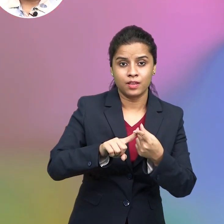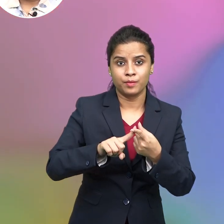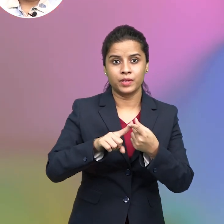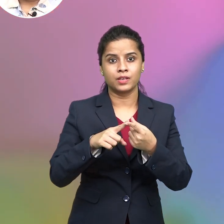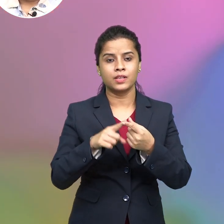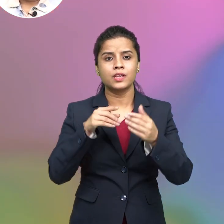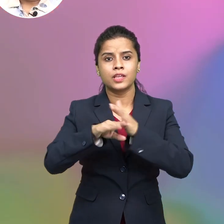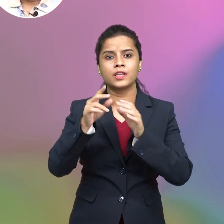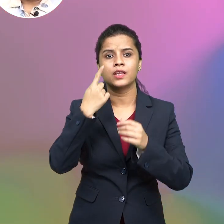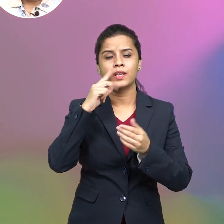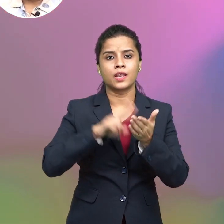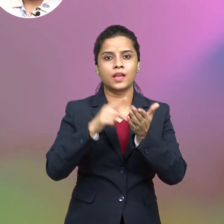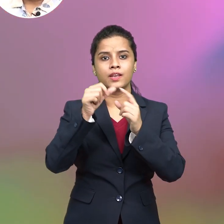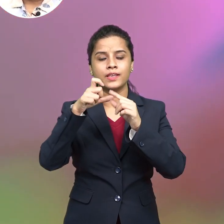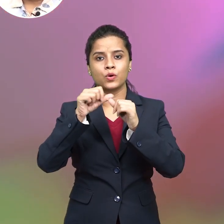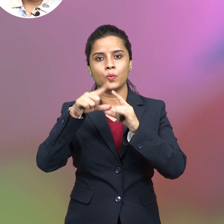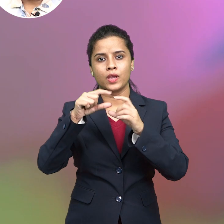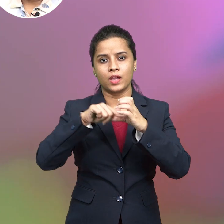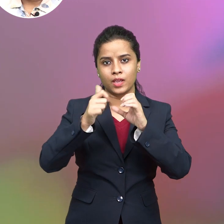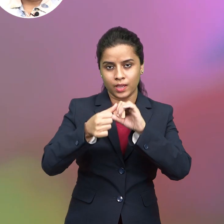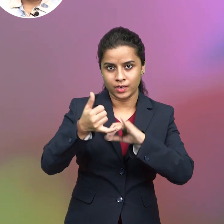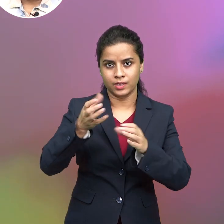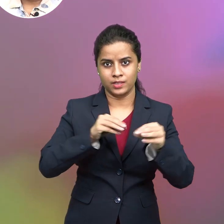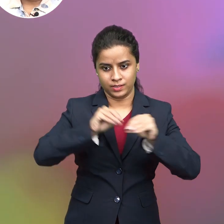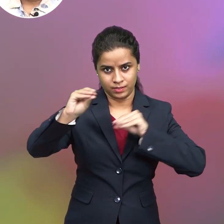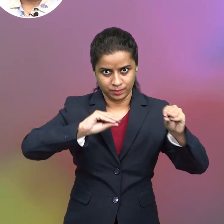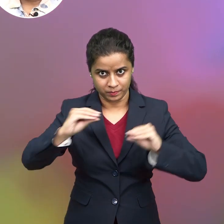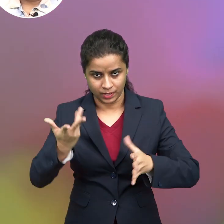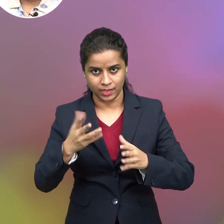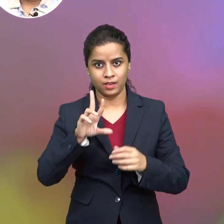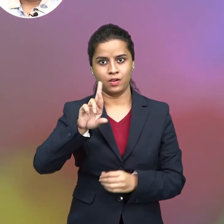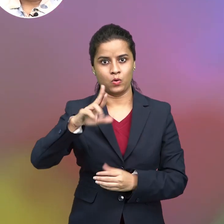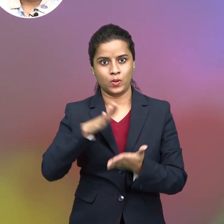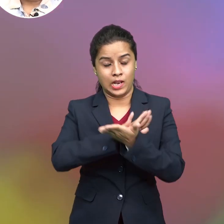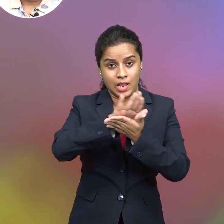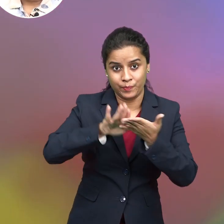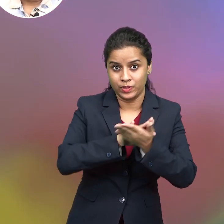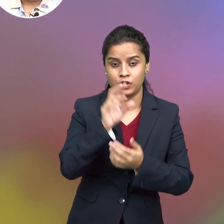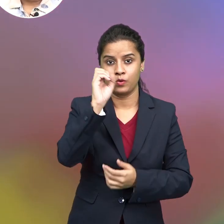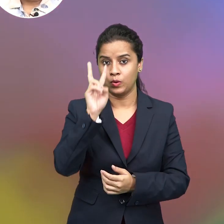inadequate supply or absence of oxygen to produce energy.